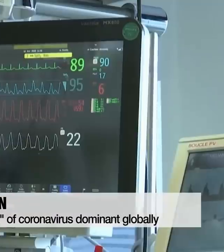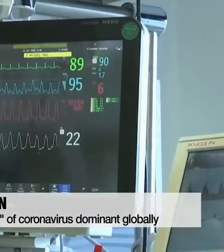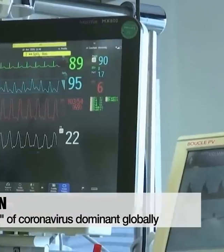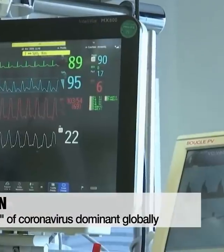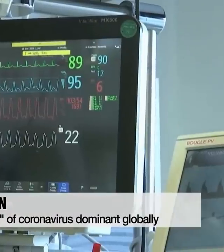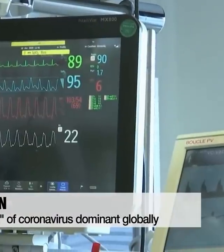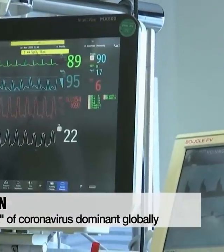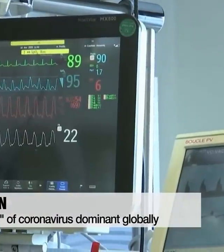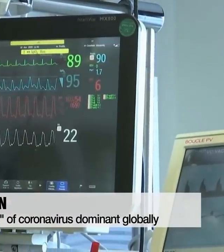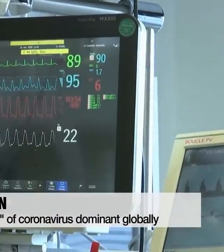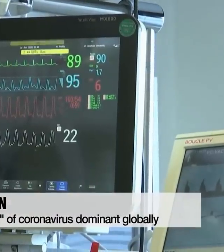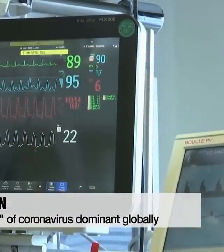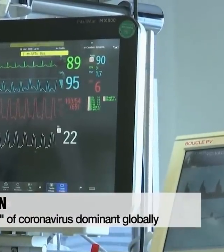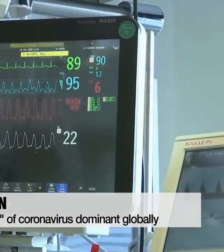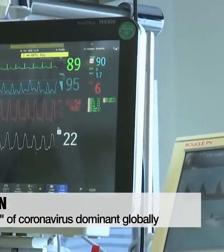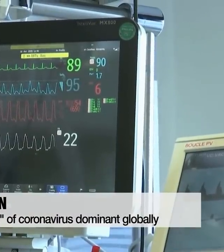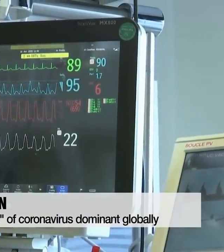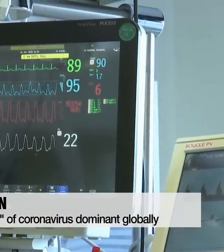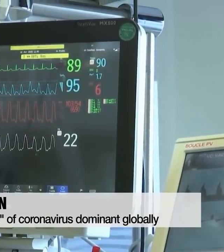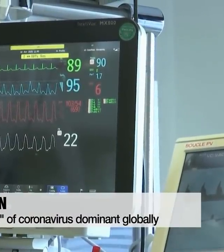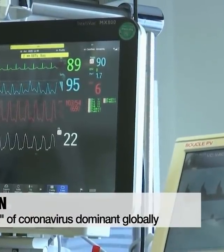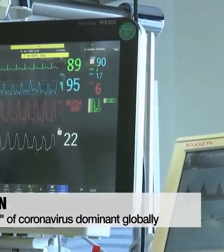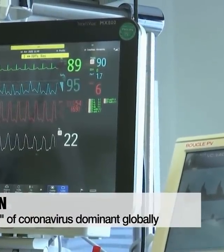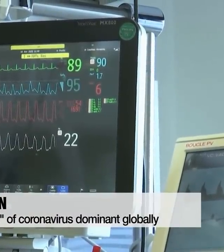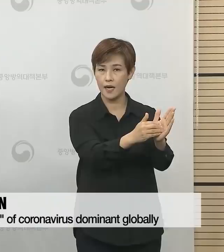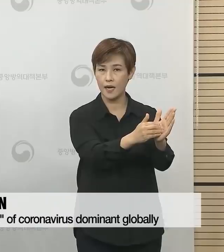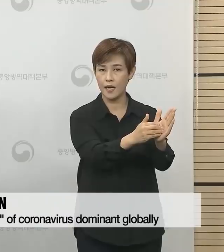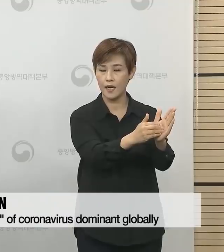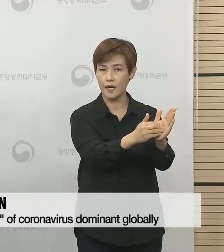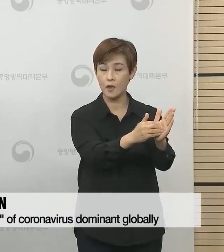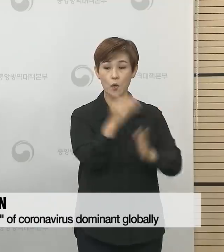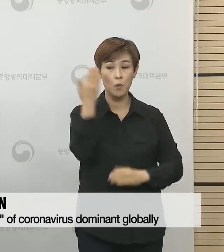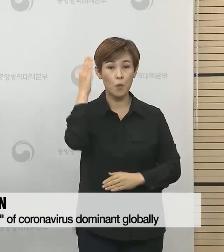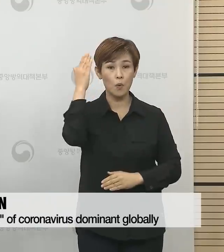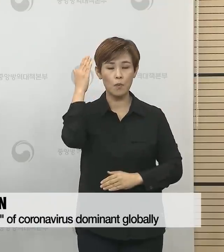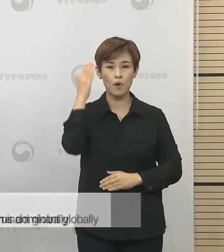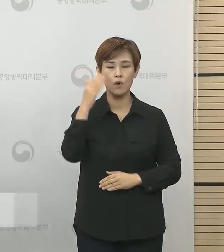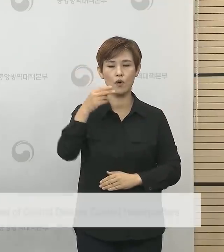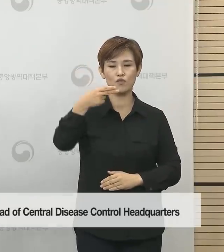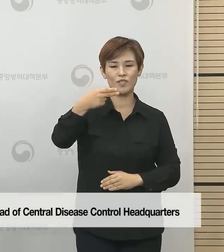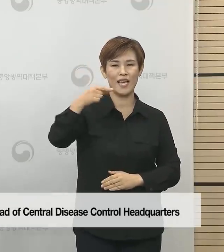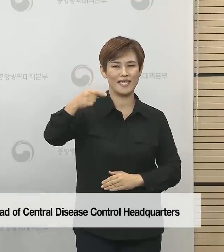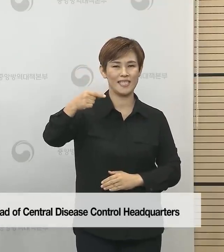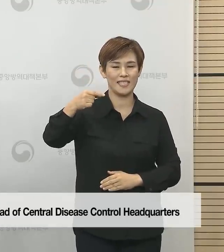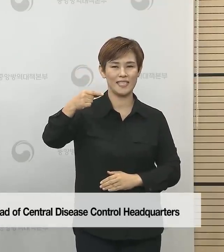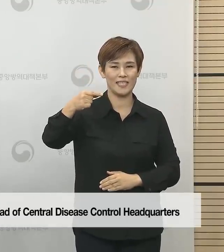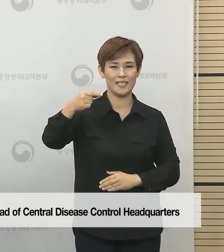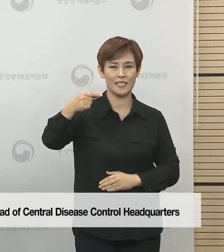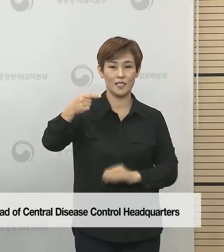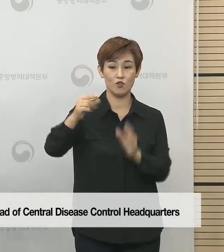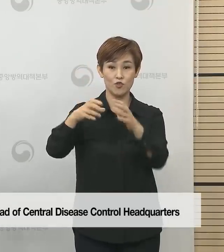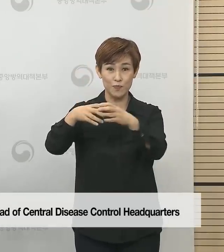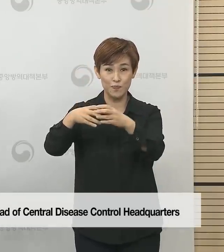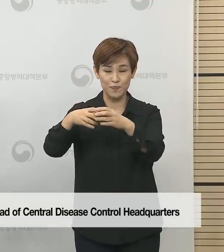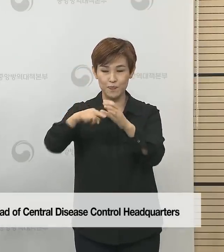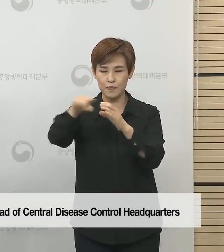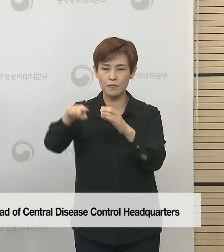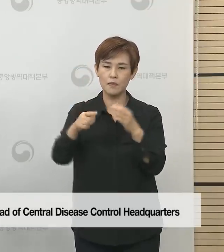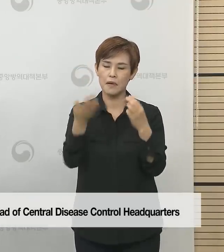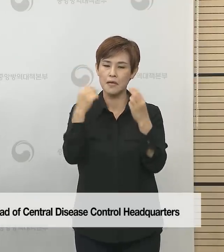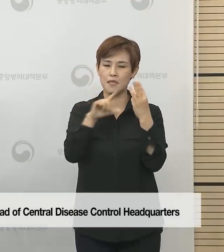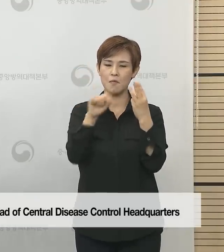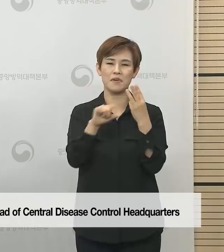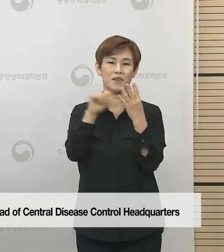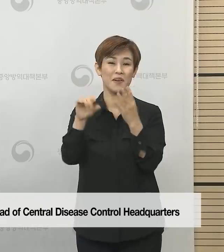group has been the most common strain in the country since april in recent months the gh strain has been the major trend